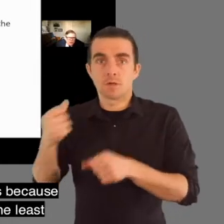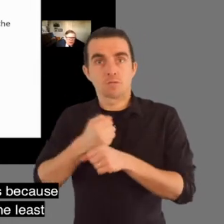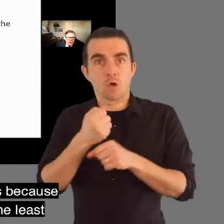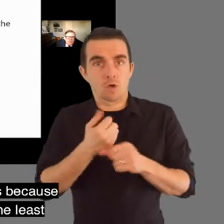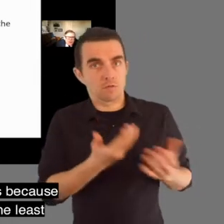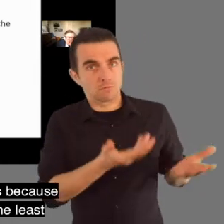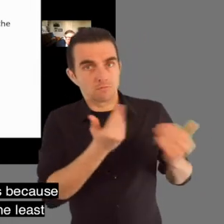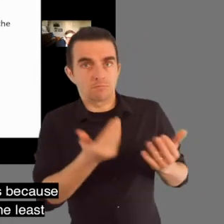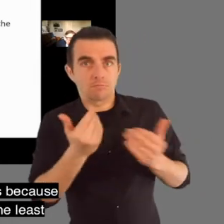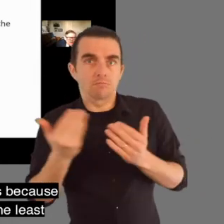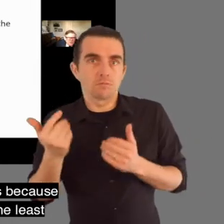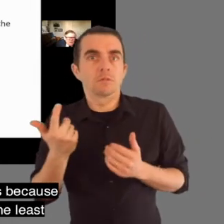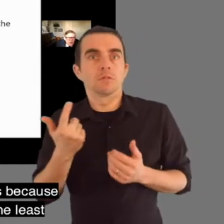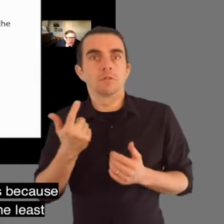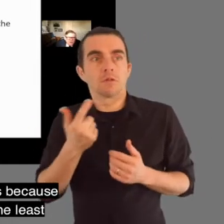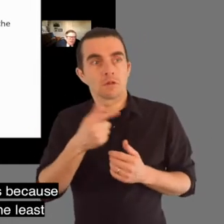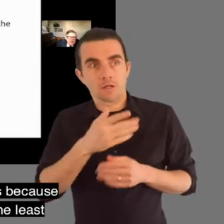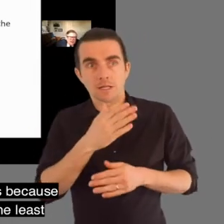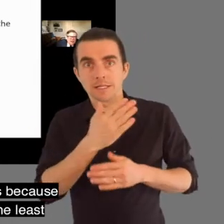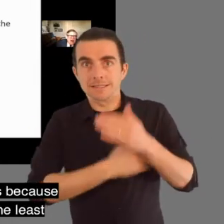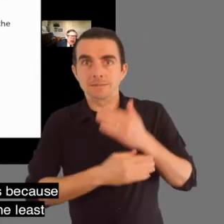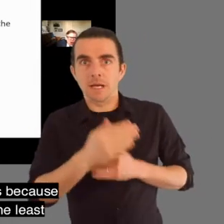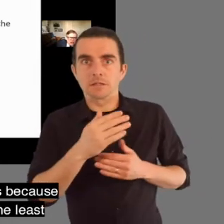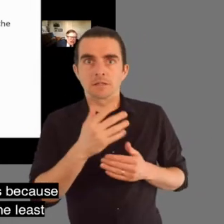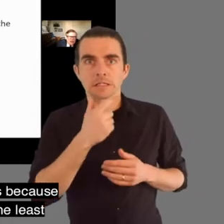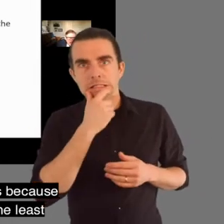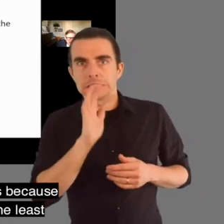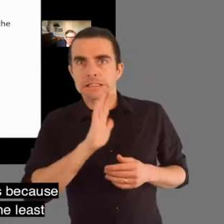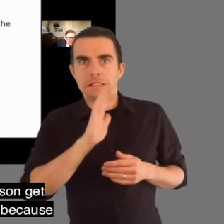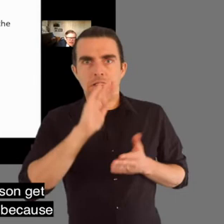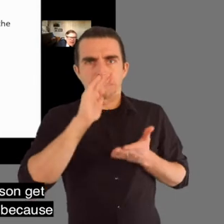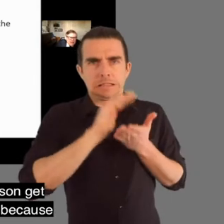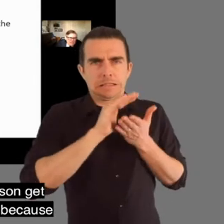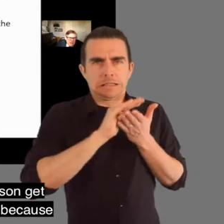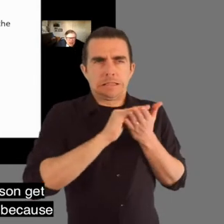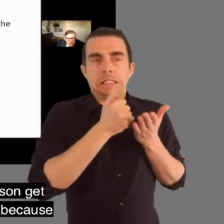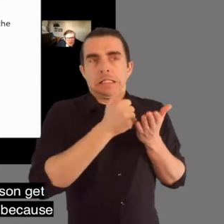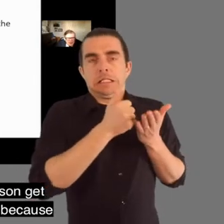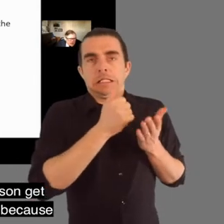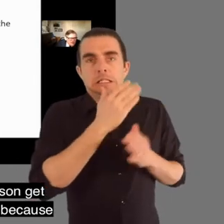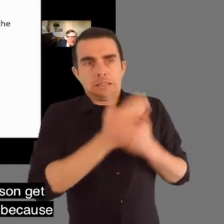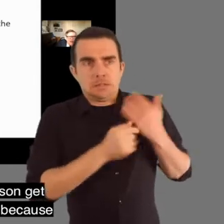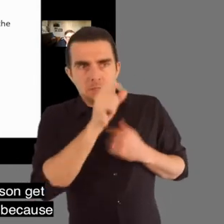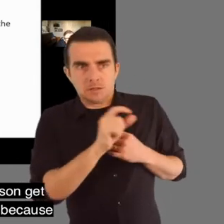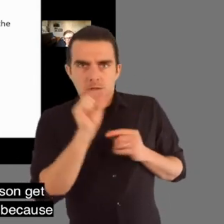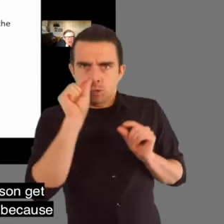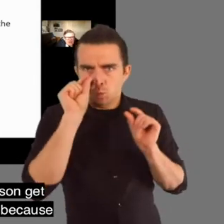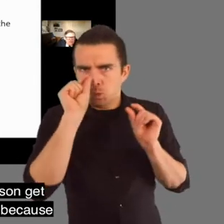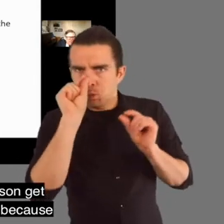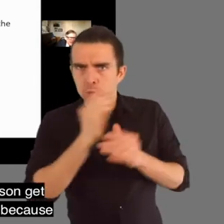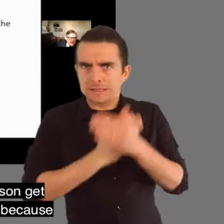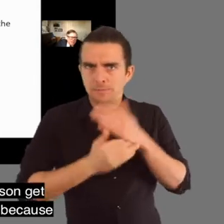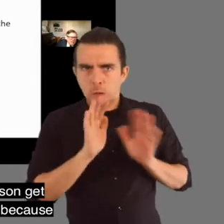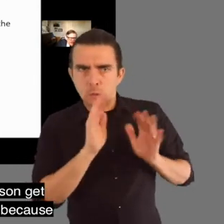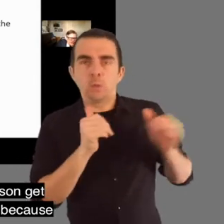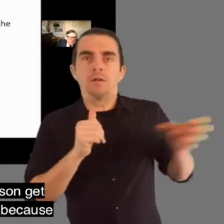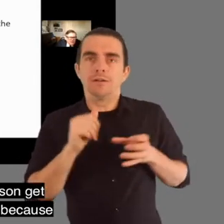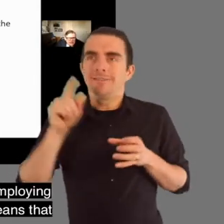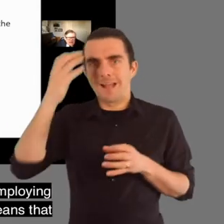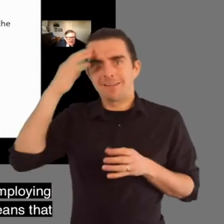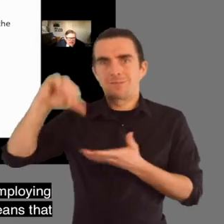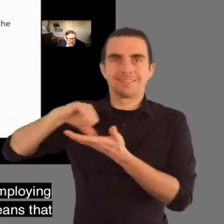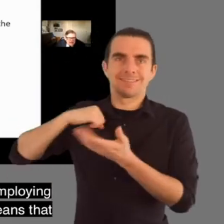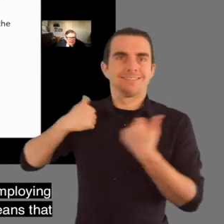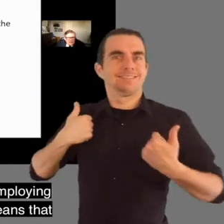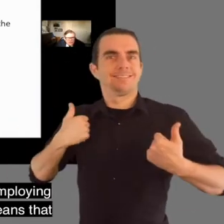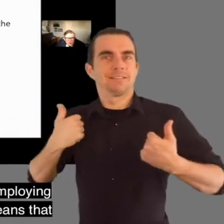with quotas because very often employers will take the least disabled, the least impaired person, get the money from the government, as there's often